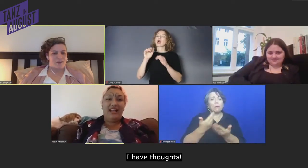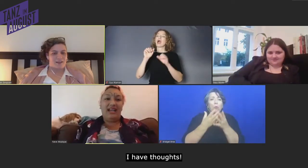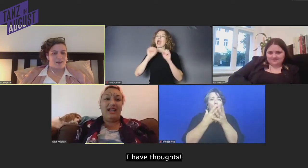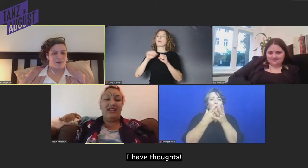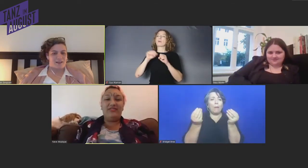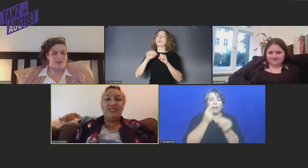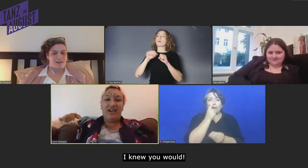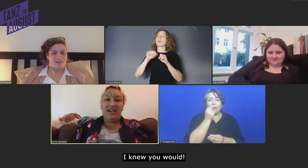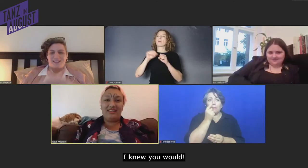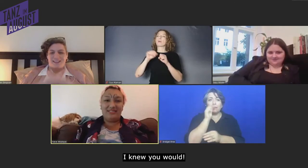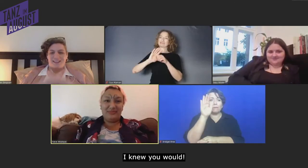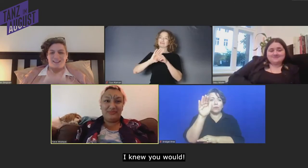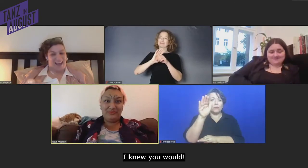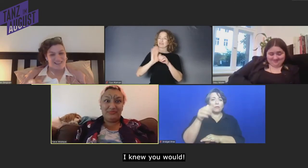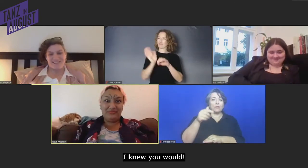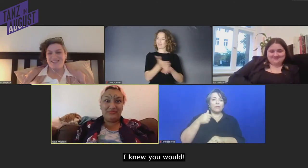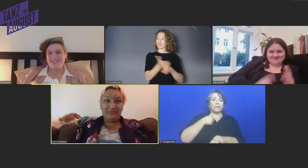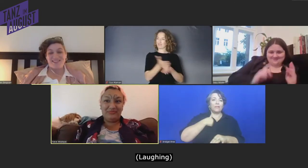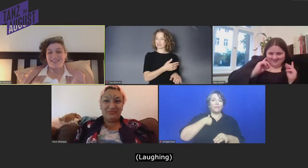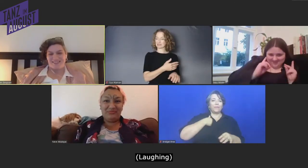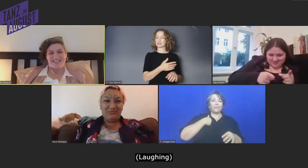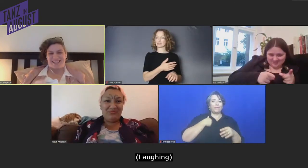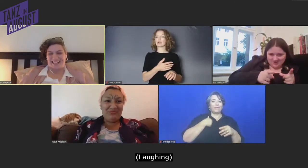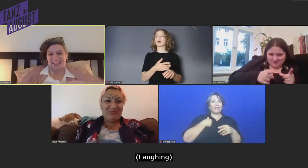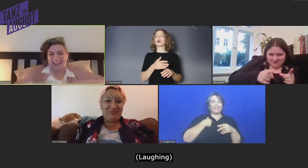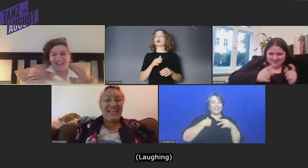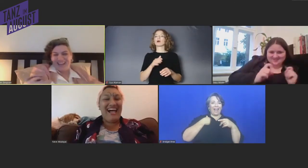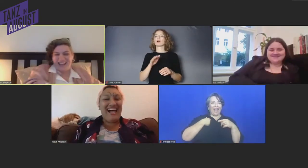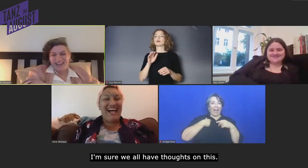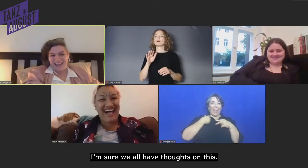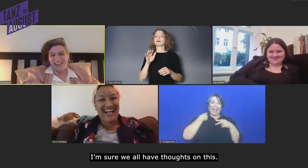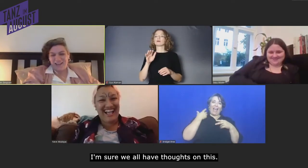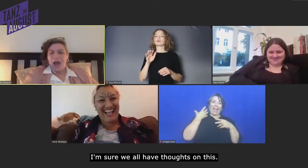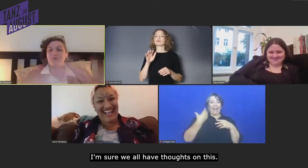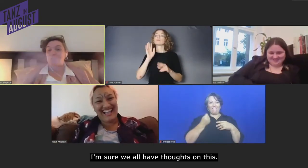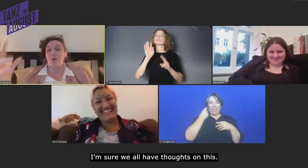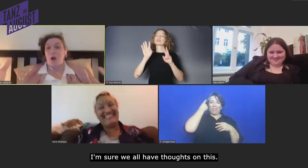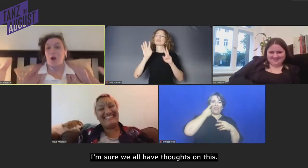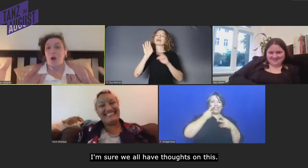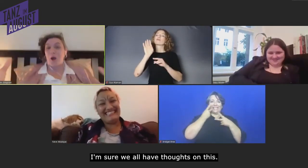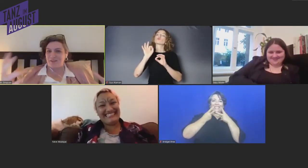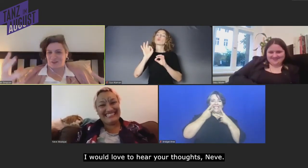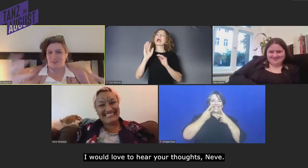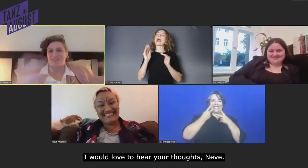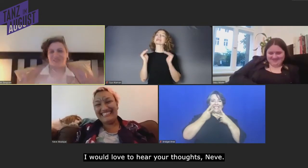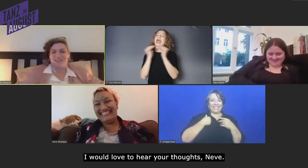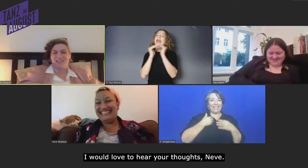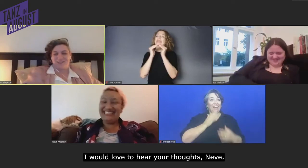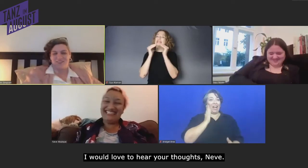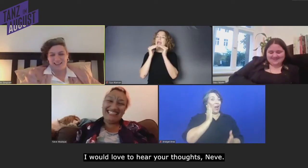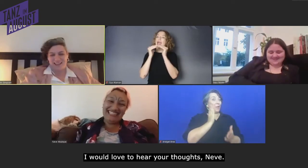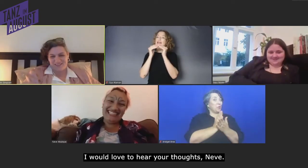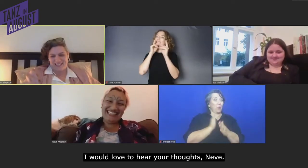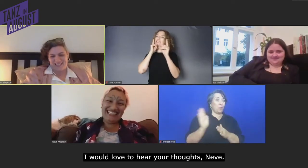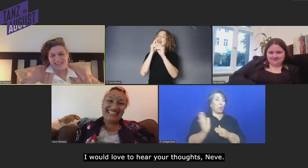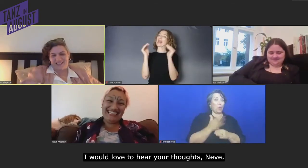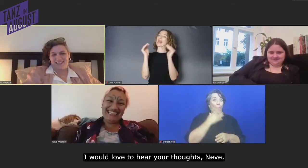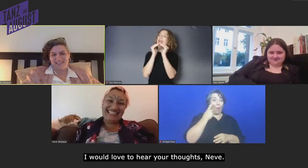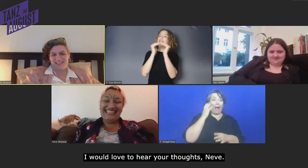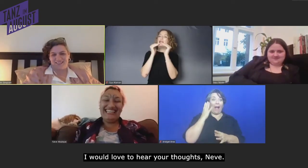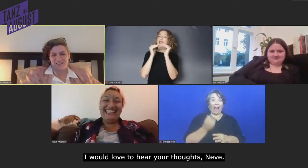I have thoughts. I knew you would. I'm sure we all have thoughts on this one. I'd love to